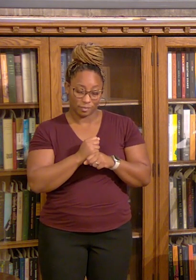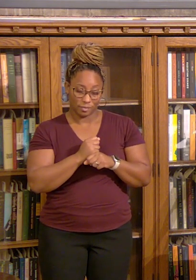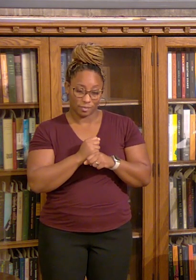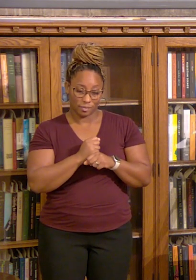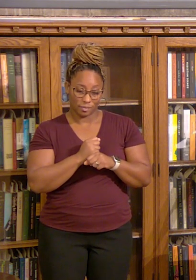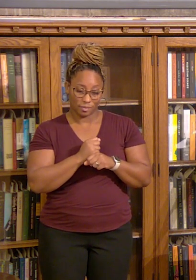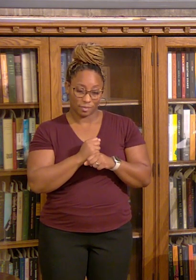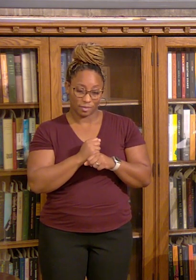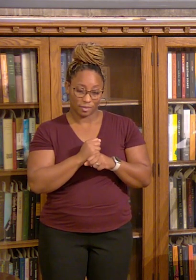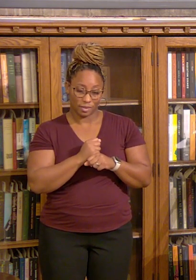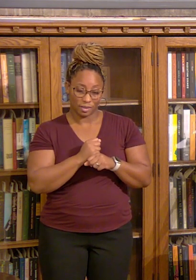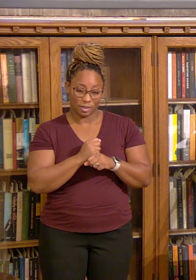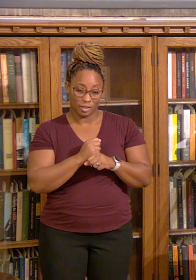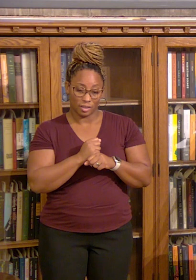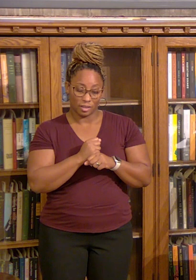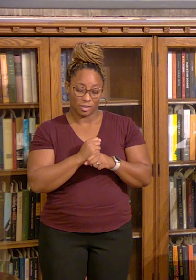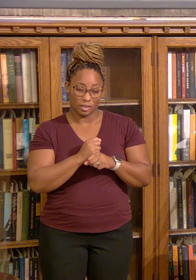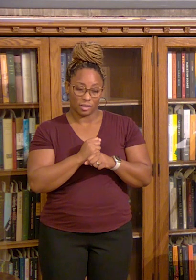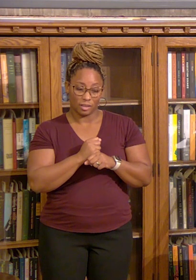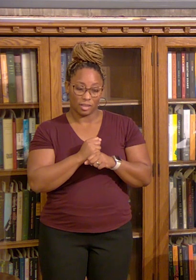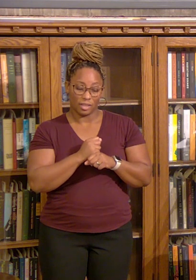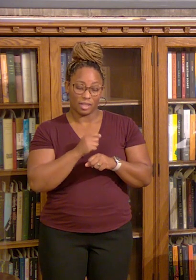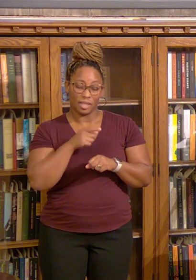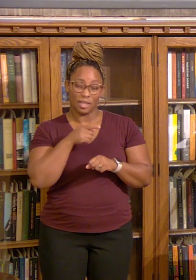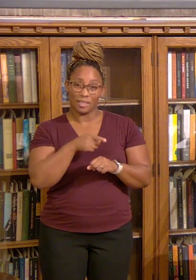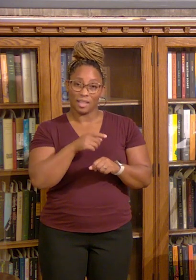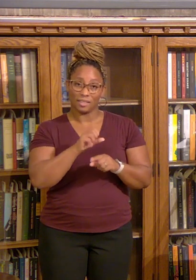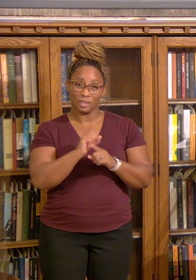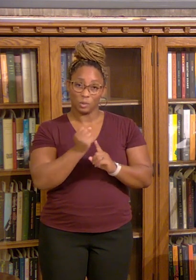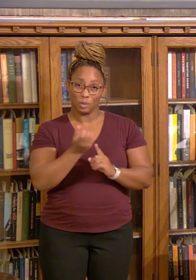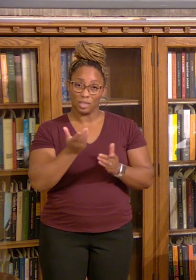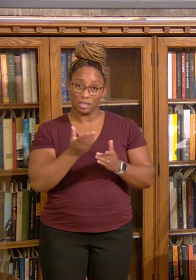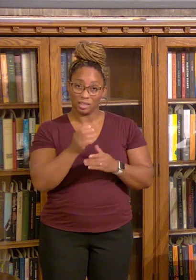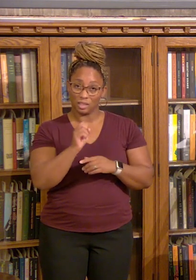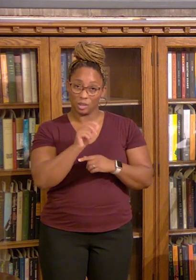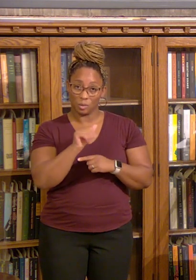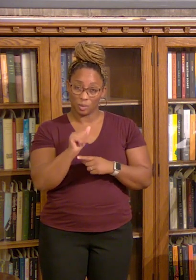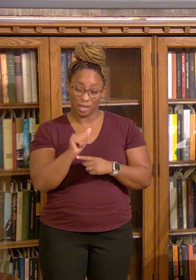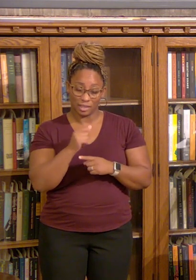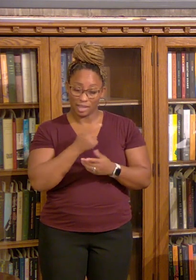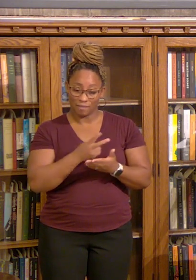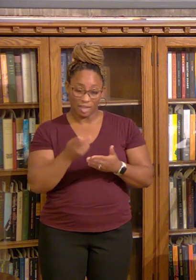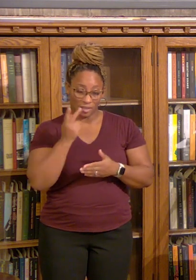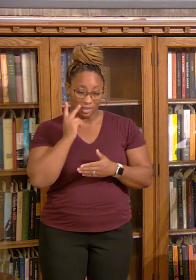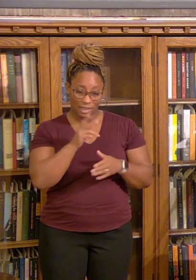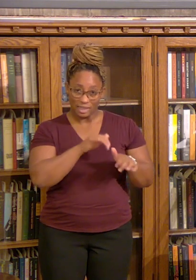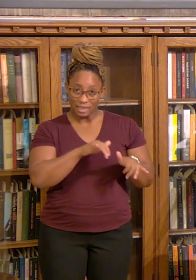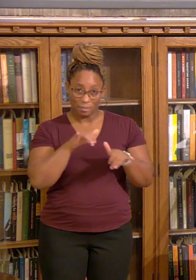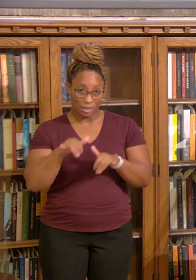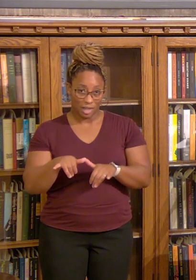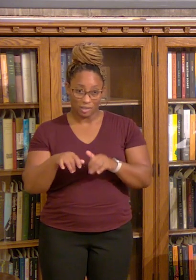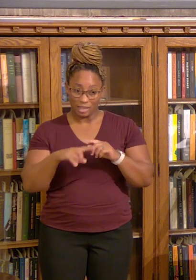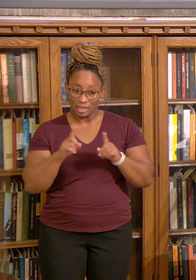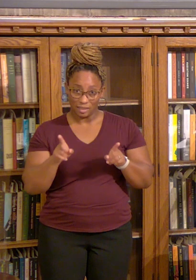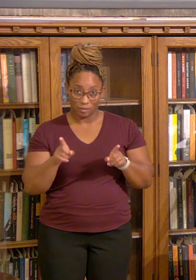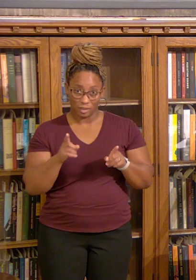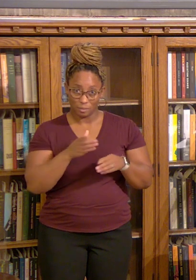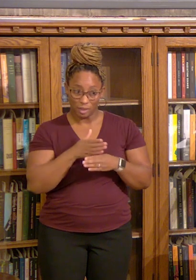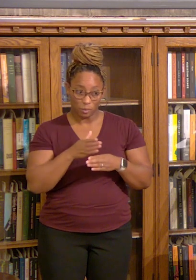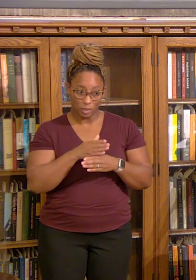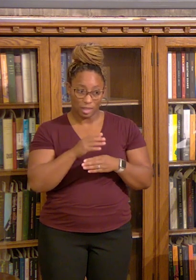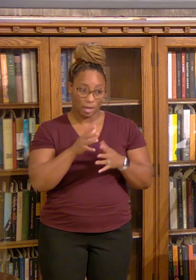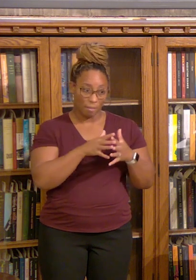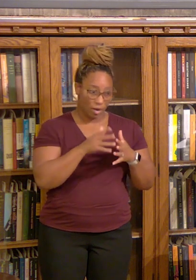from the context of worldwide human enslavement the situation in the United States and failed to see the similarities and the differences between the